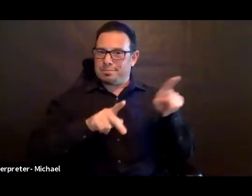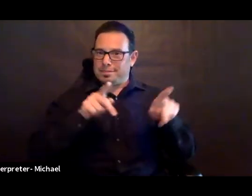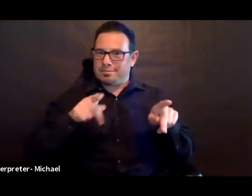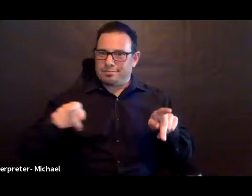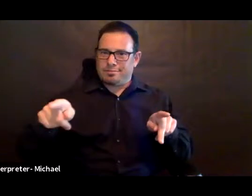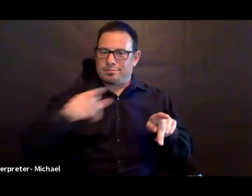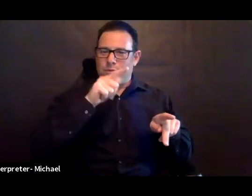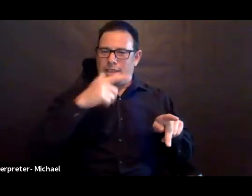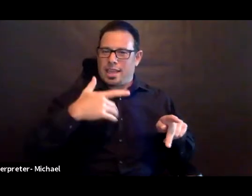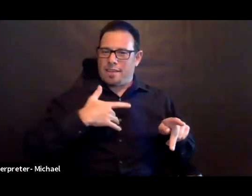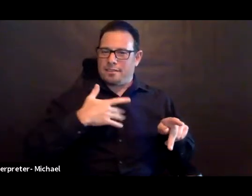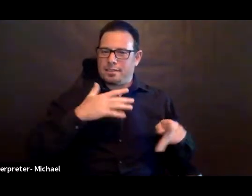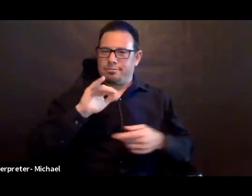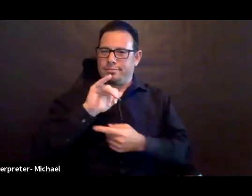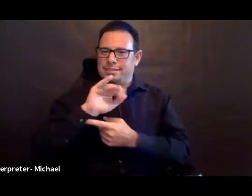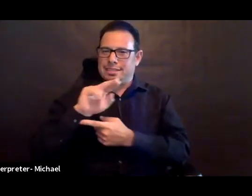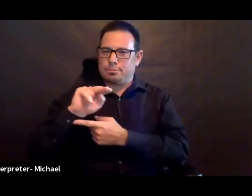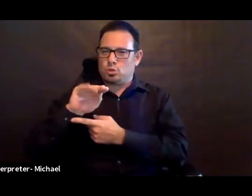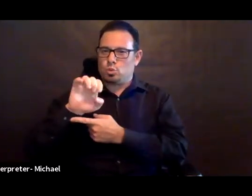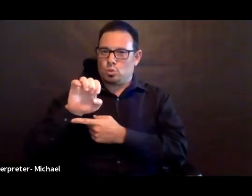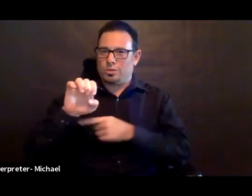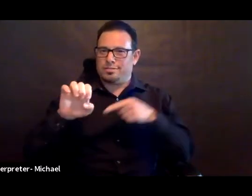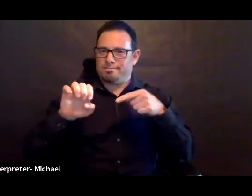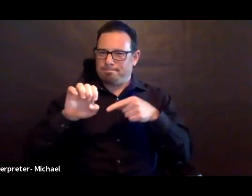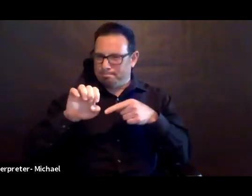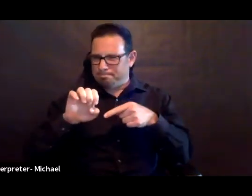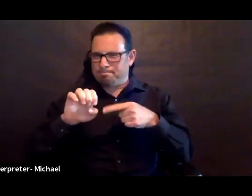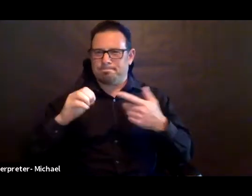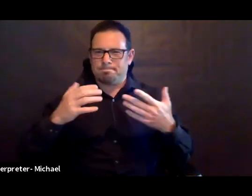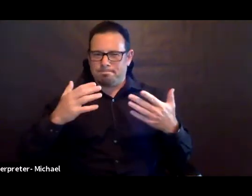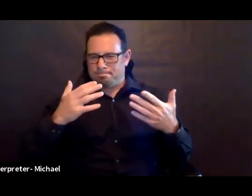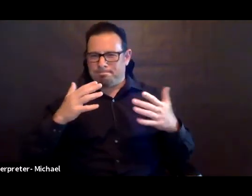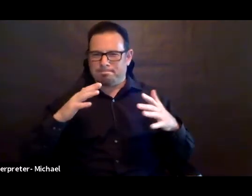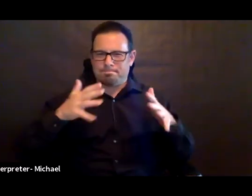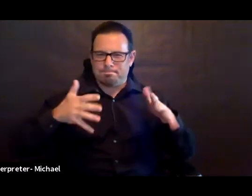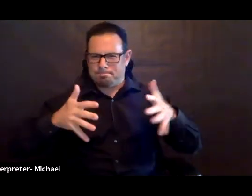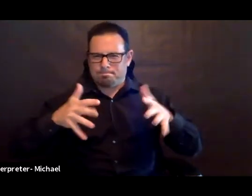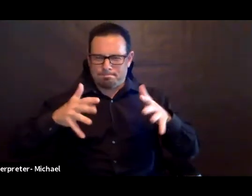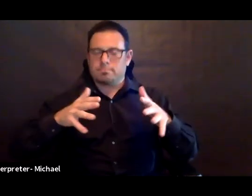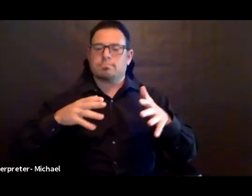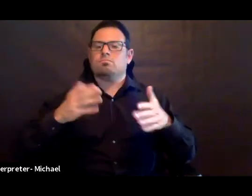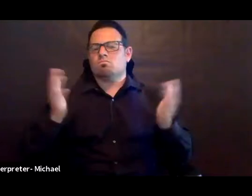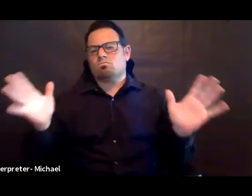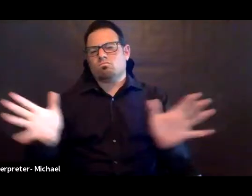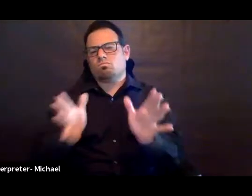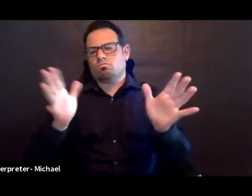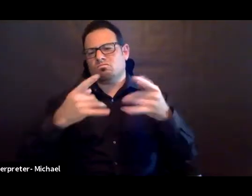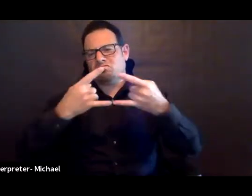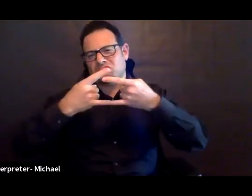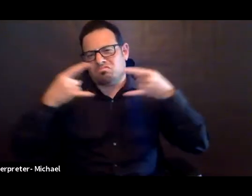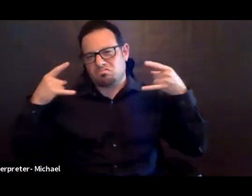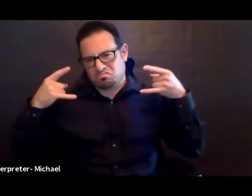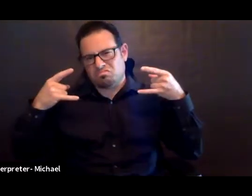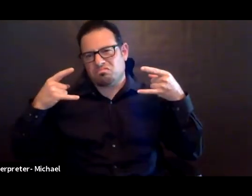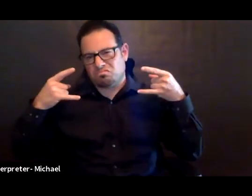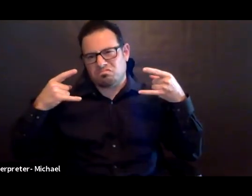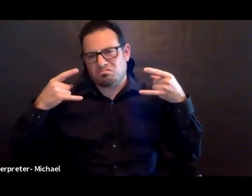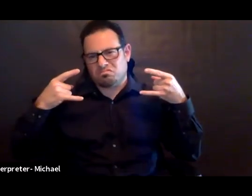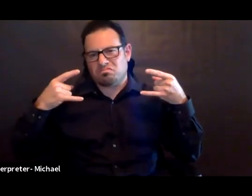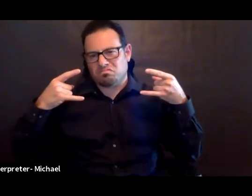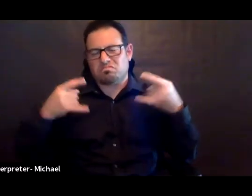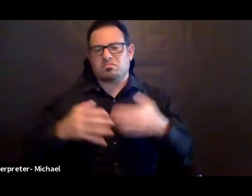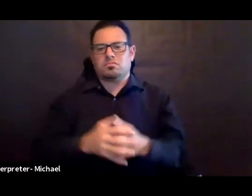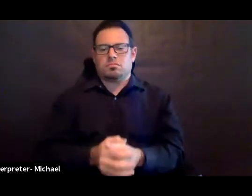science as additional data are made available. And we will be ready to step up when the